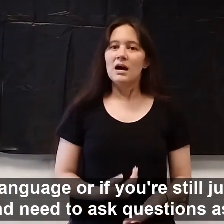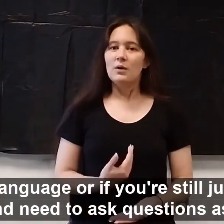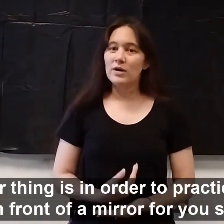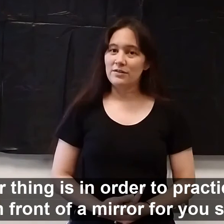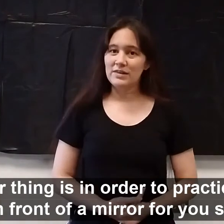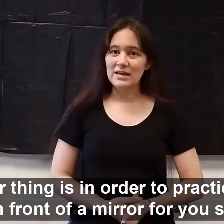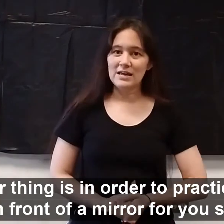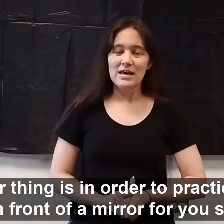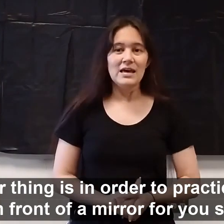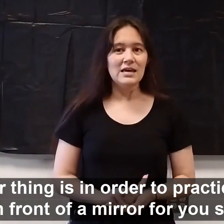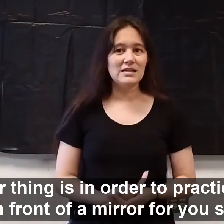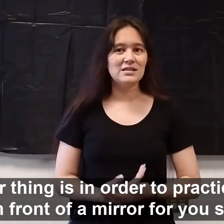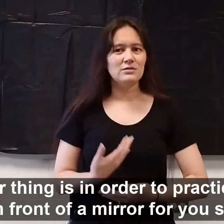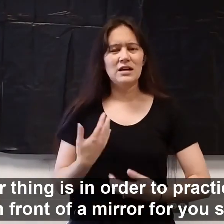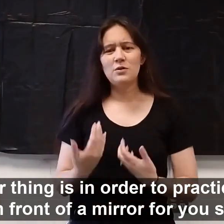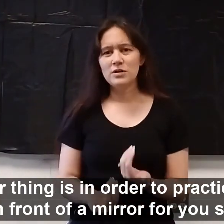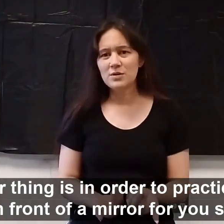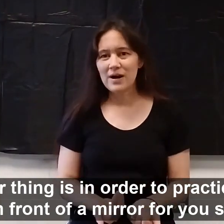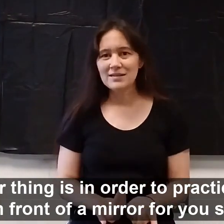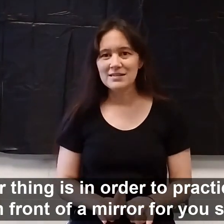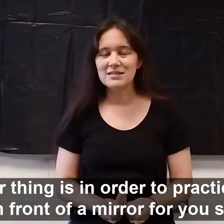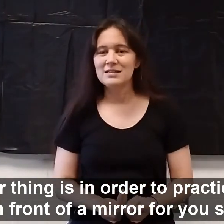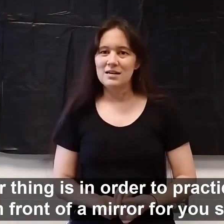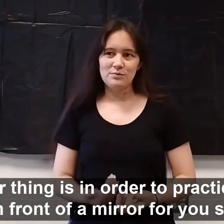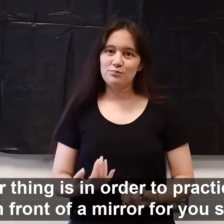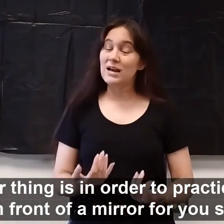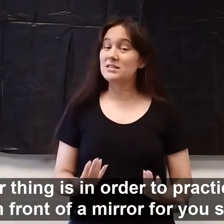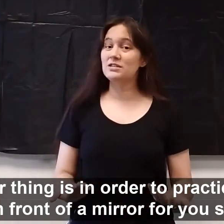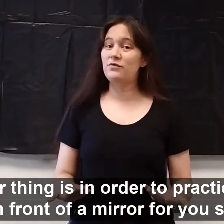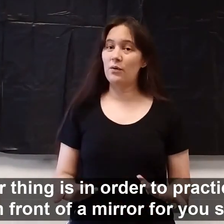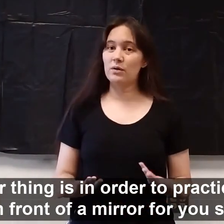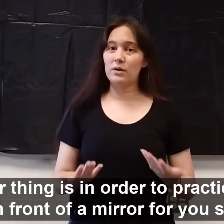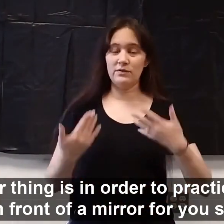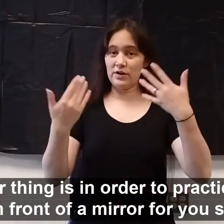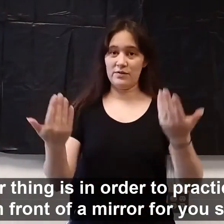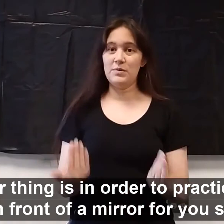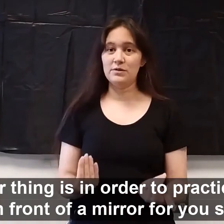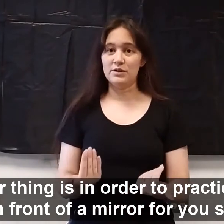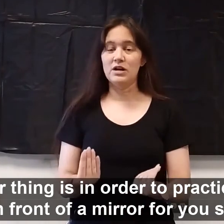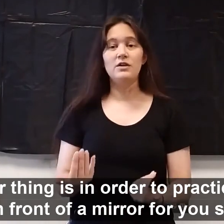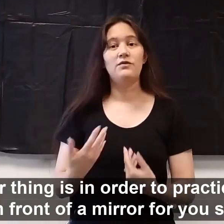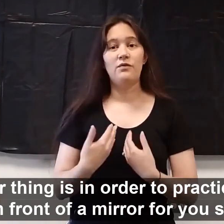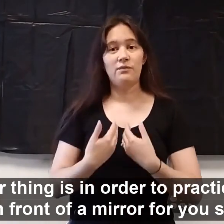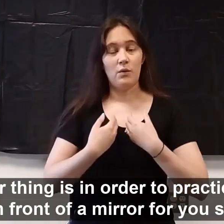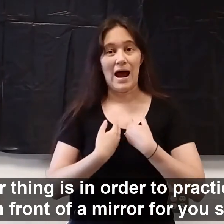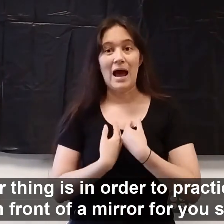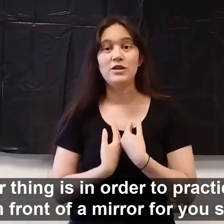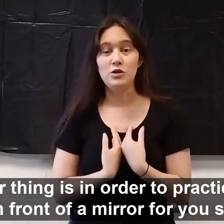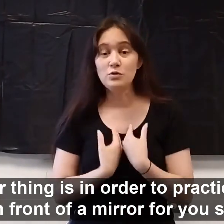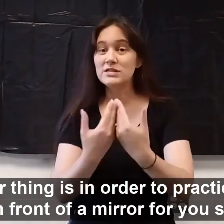One other thing is, in order to practicing in front of a mirror for you